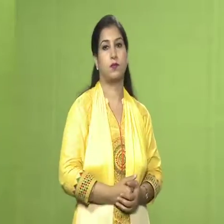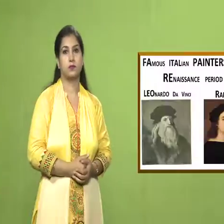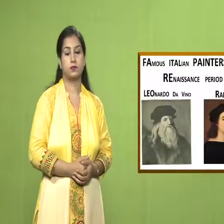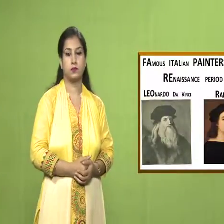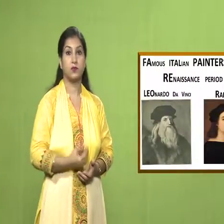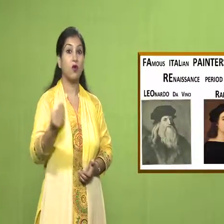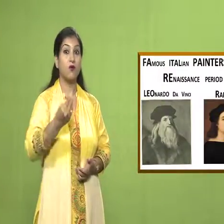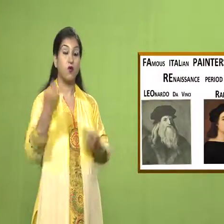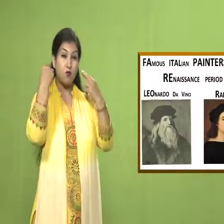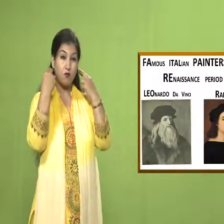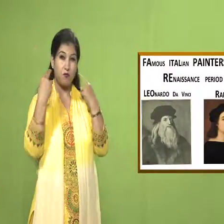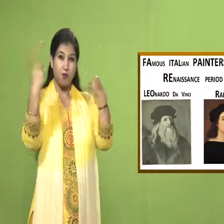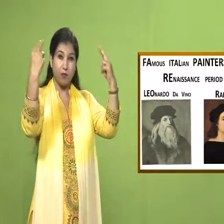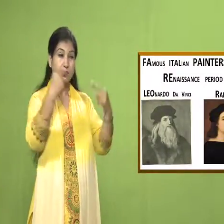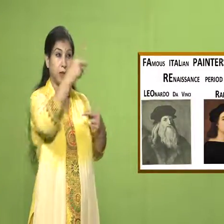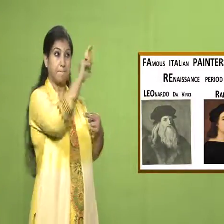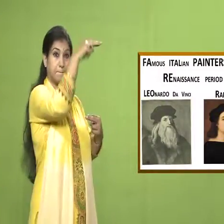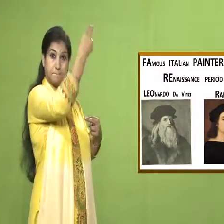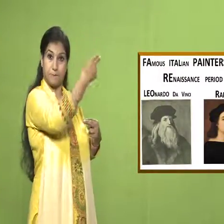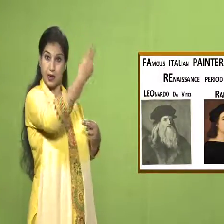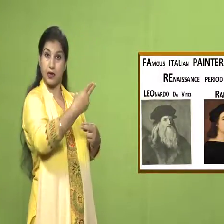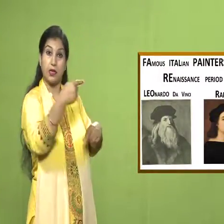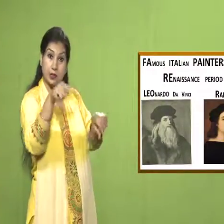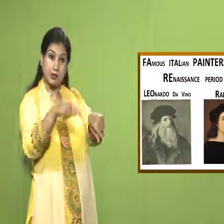Some of the most famous paintings from this time period were